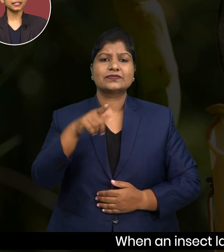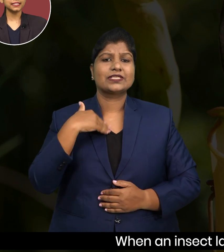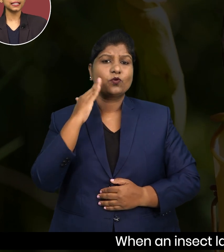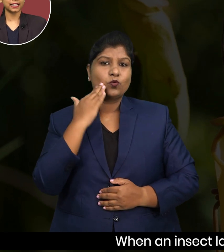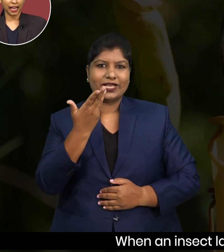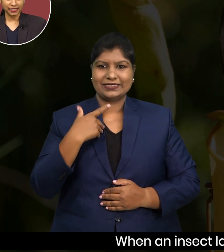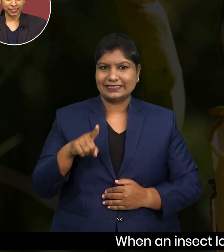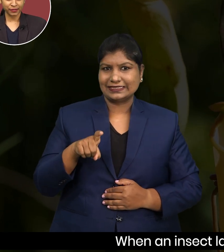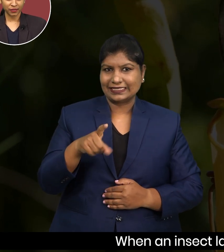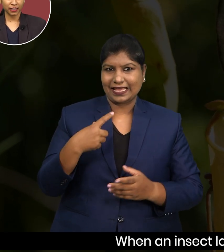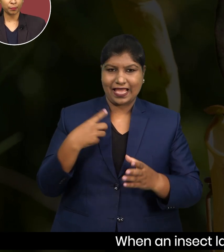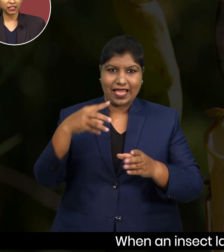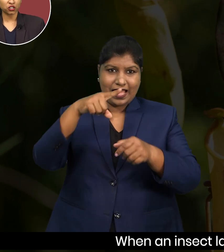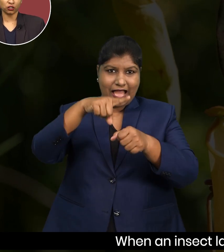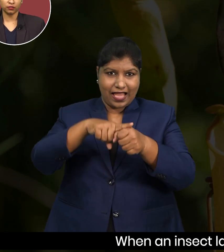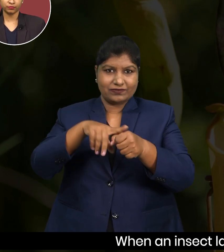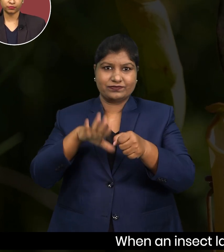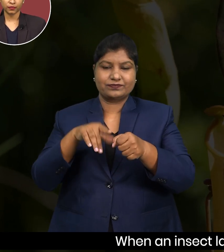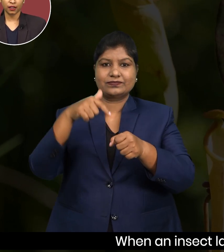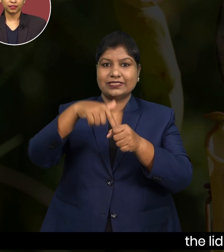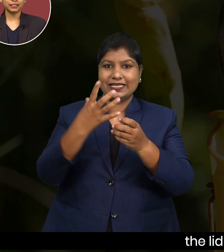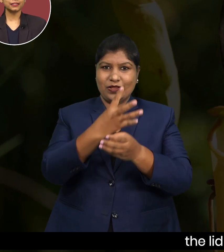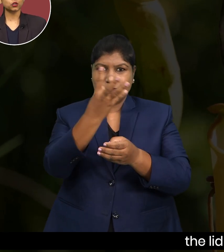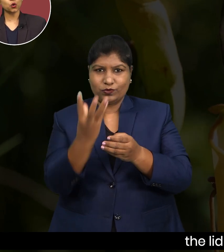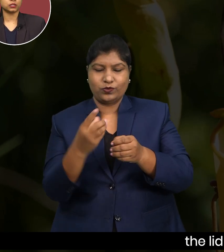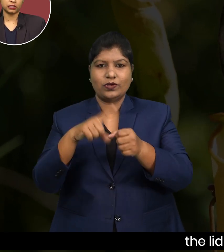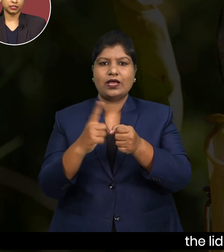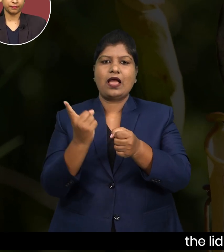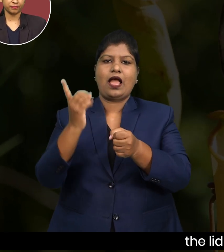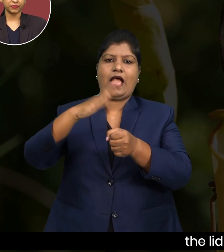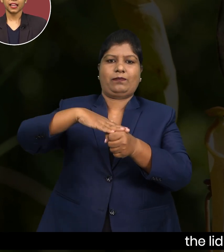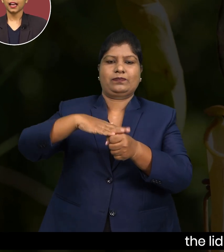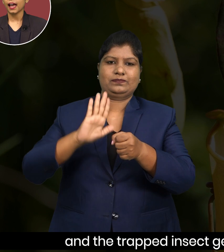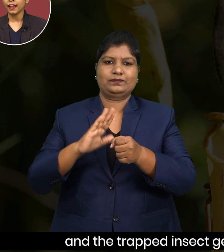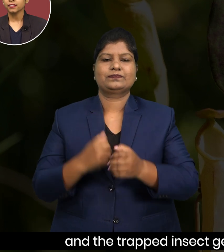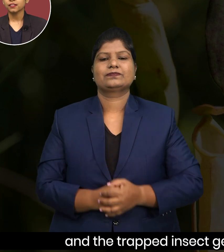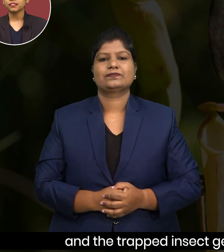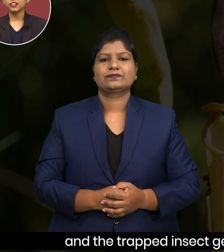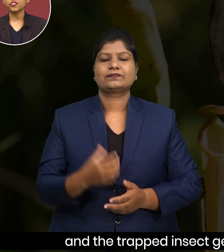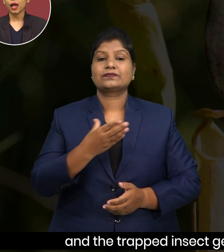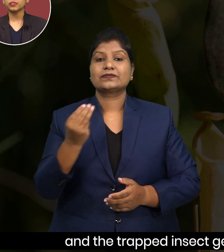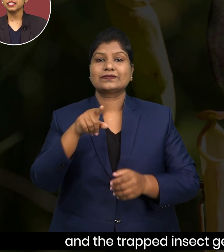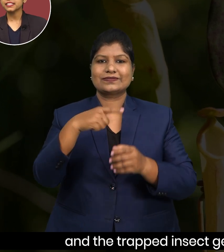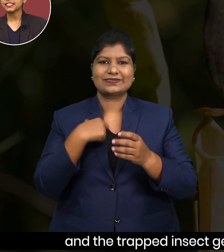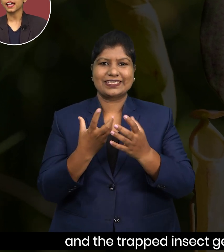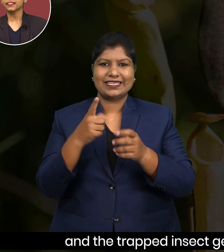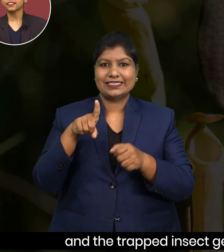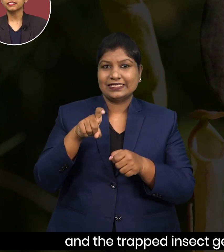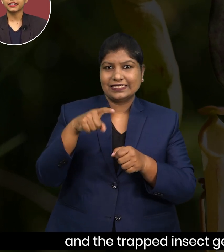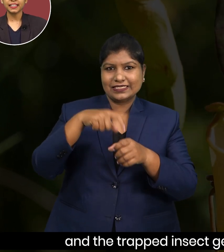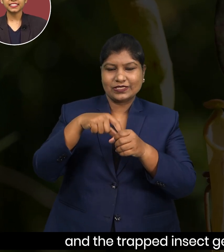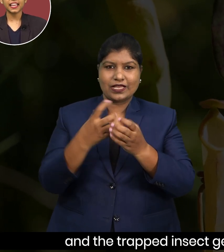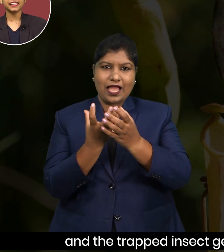When an insect lands in the picture, the lid closes and the trapped